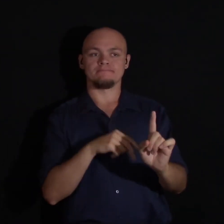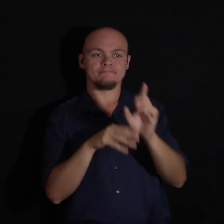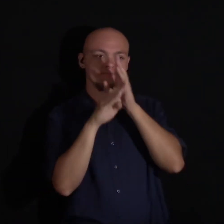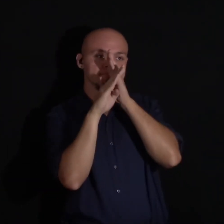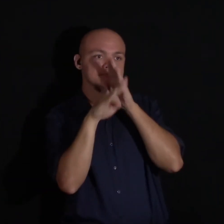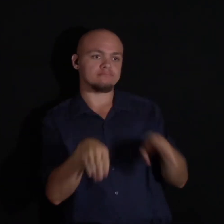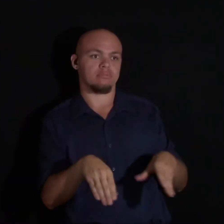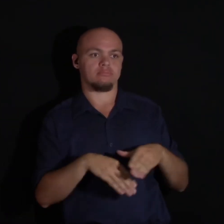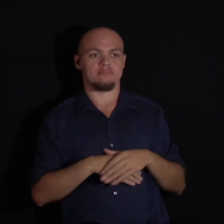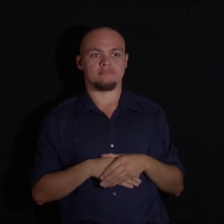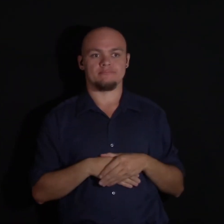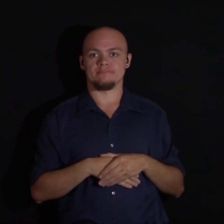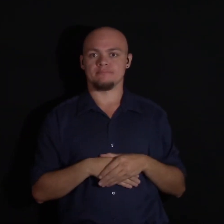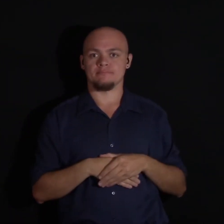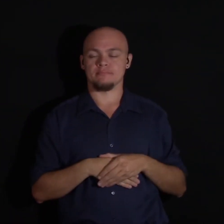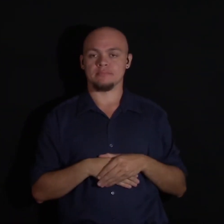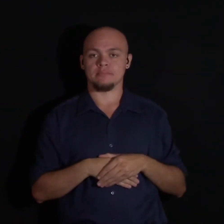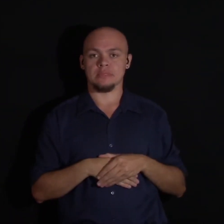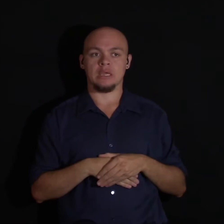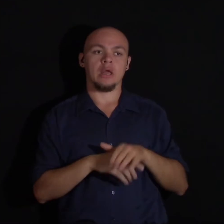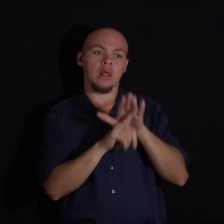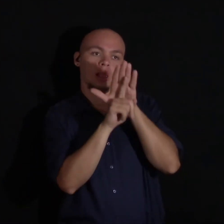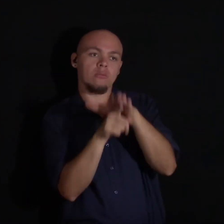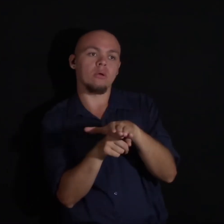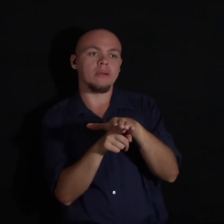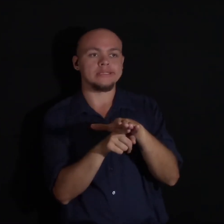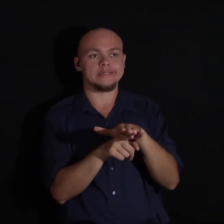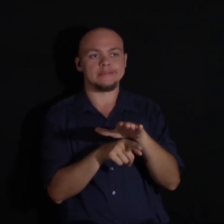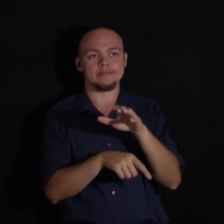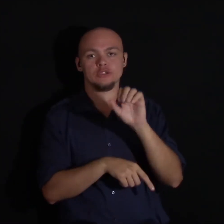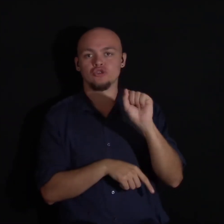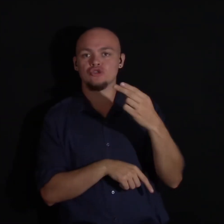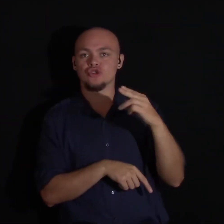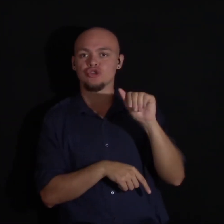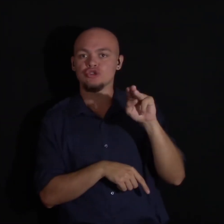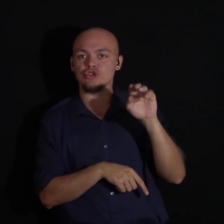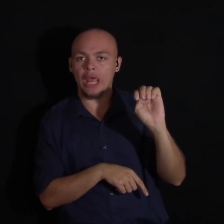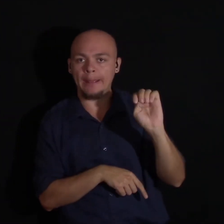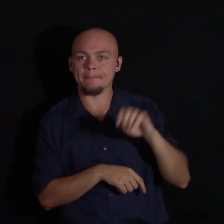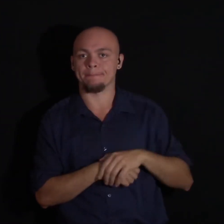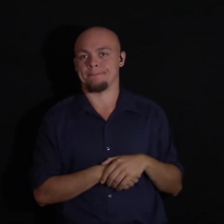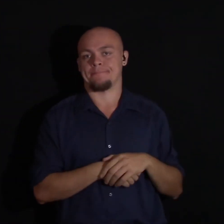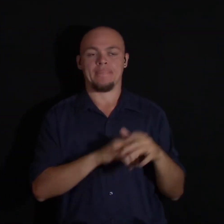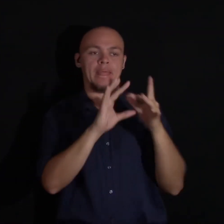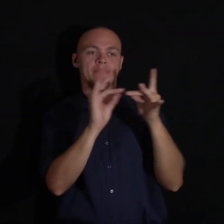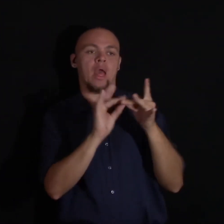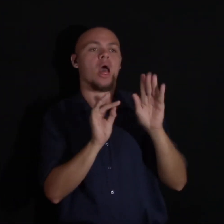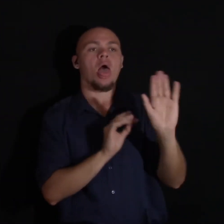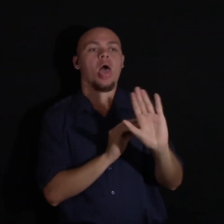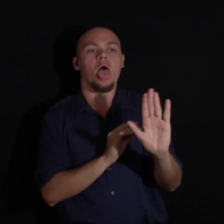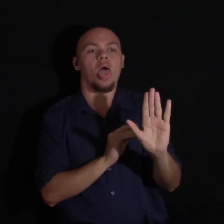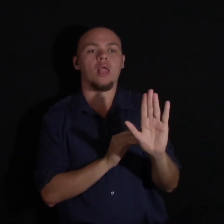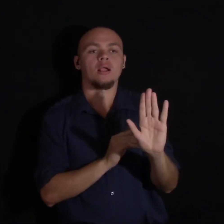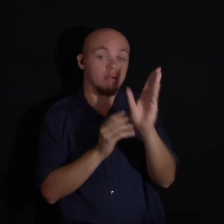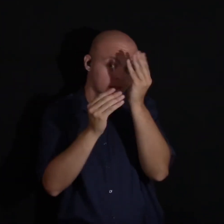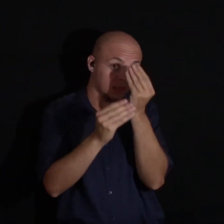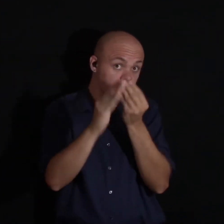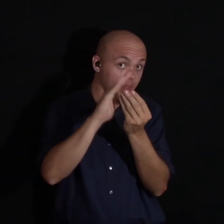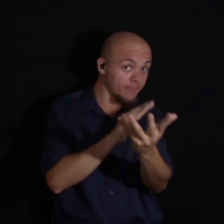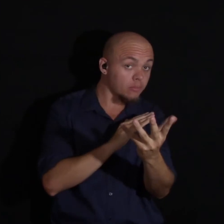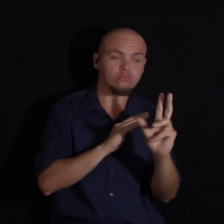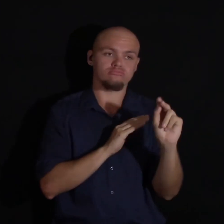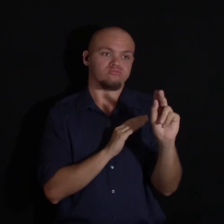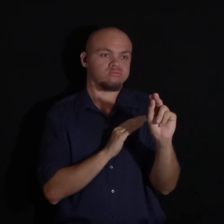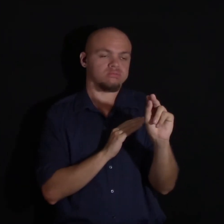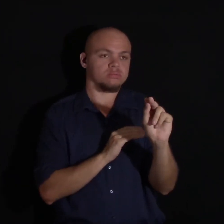silence. Silence, repression, and shame. We get messages like, don't let anyone find out. Don't